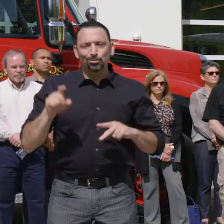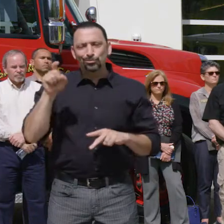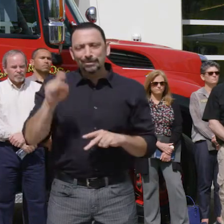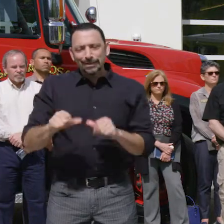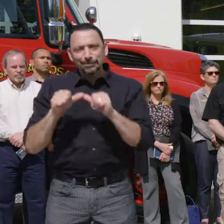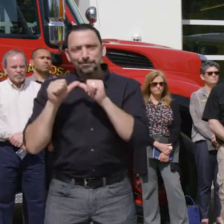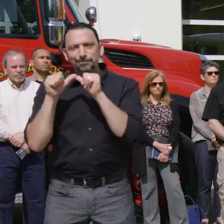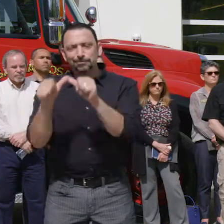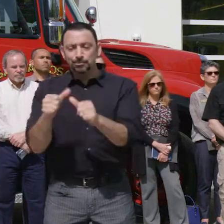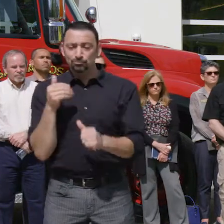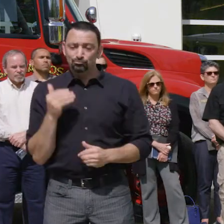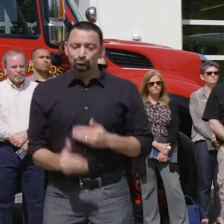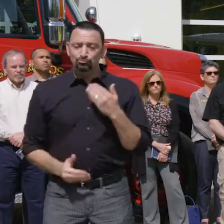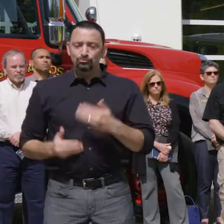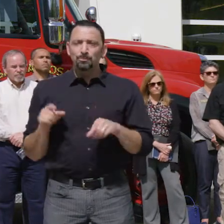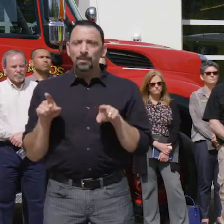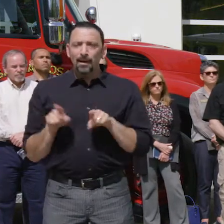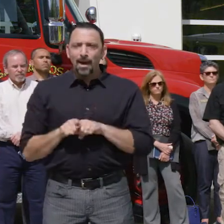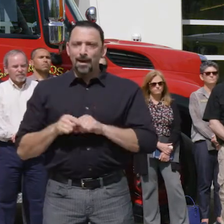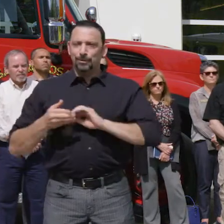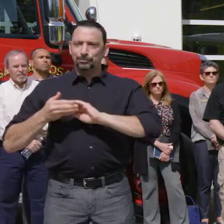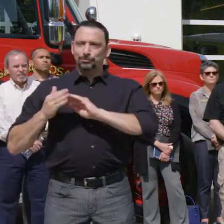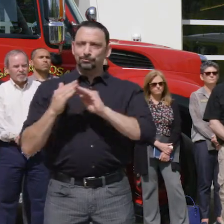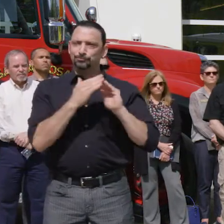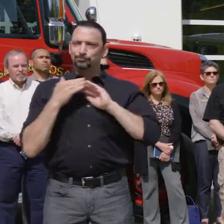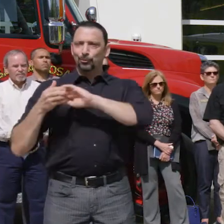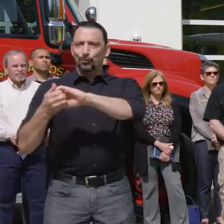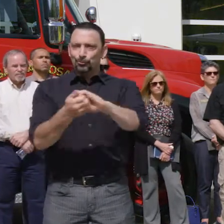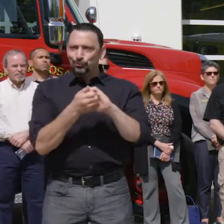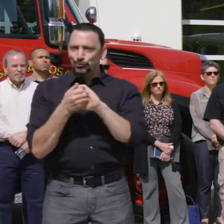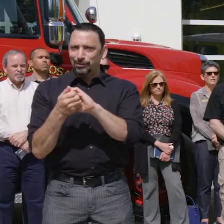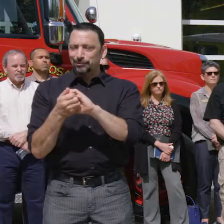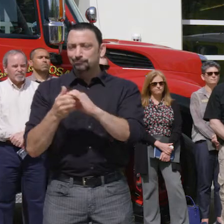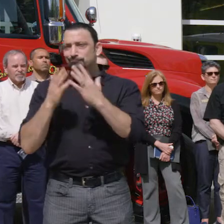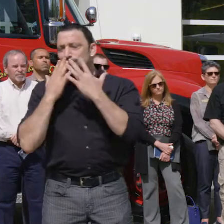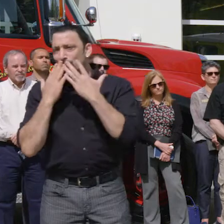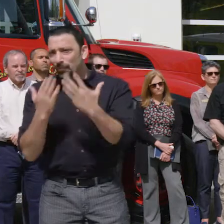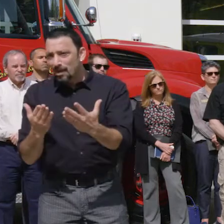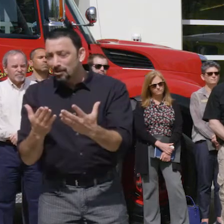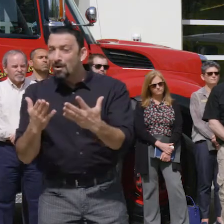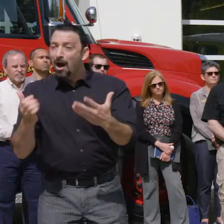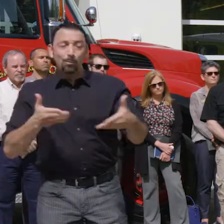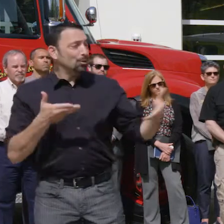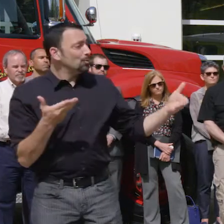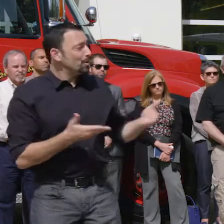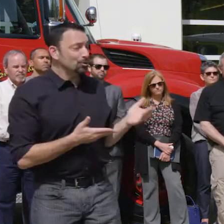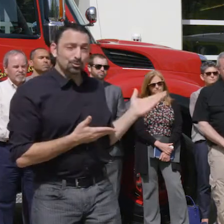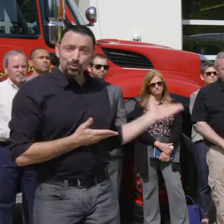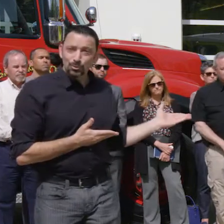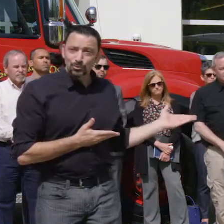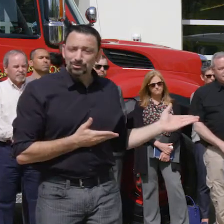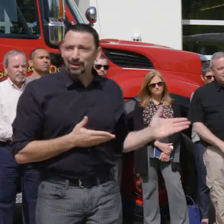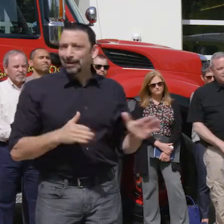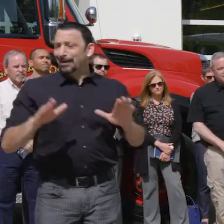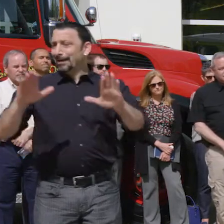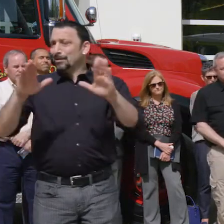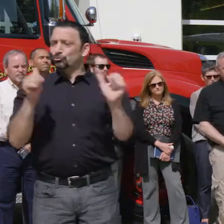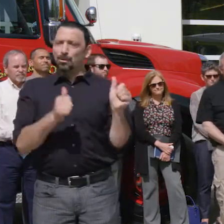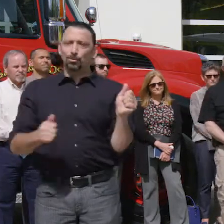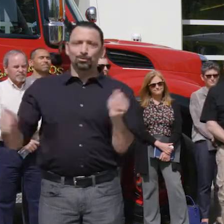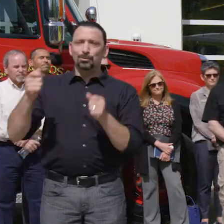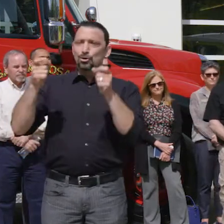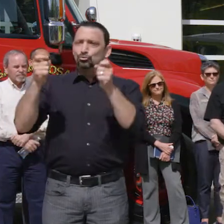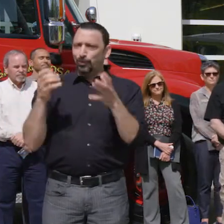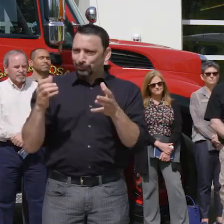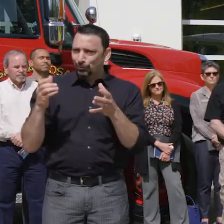move forward as a community. Thank you very much. And I'd like to introduce now the incredible director of